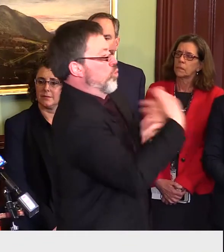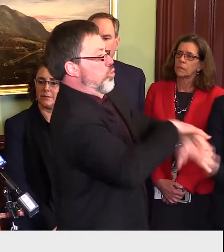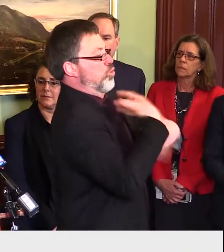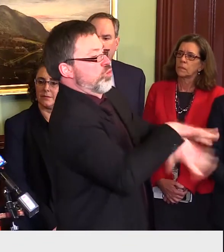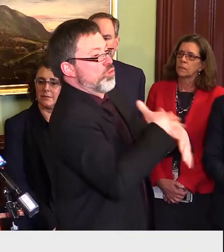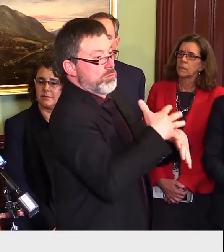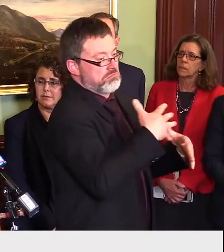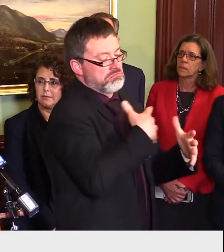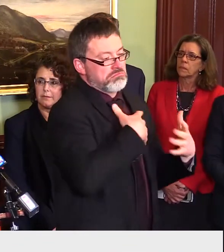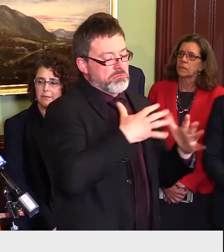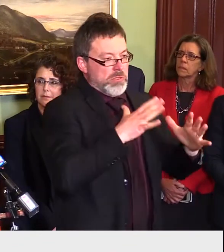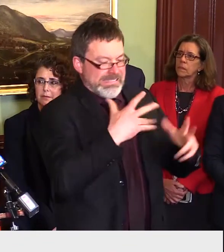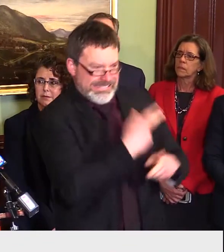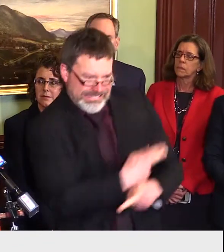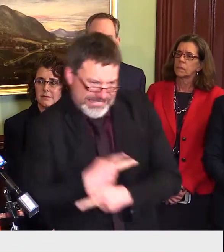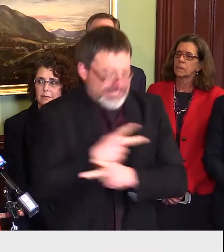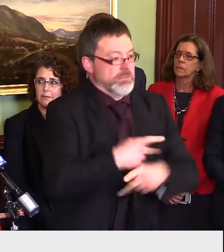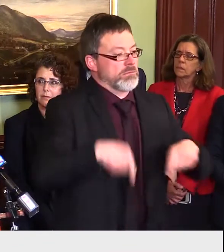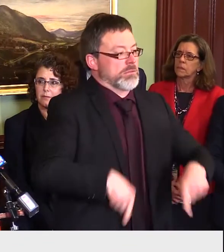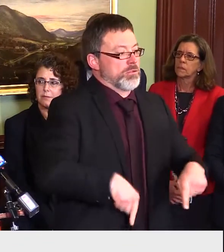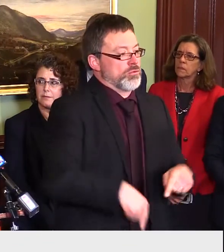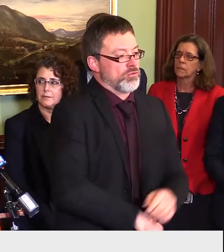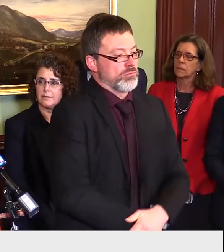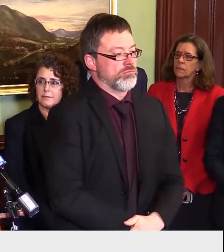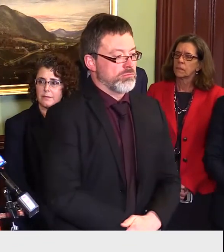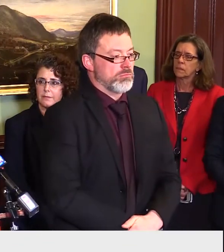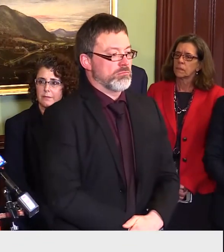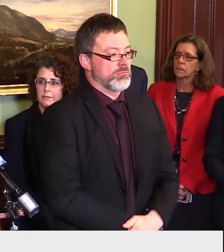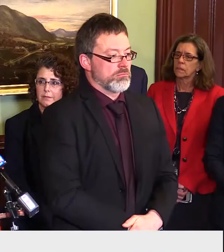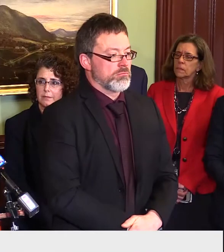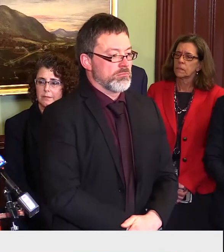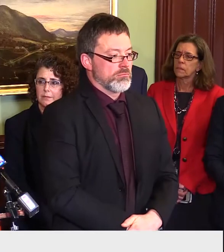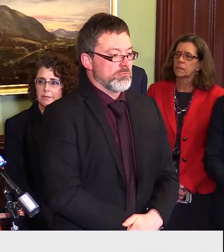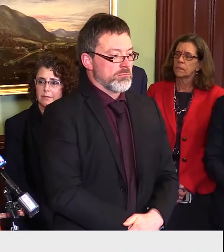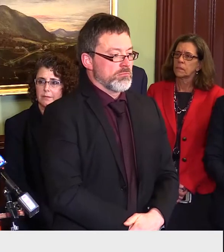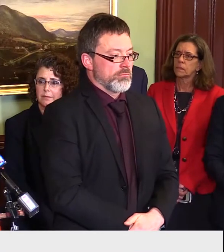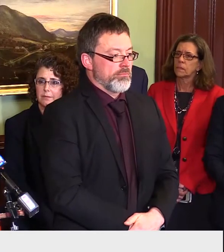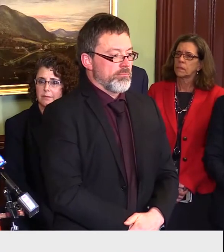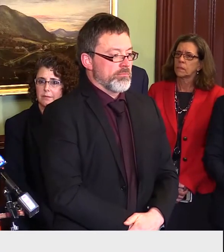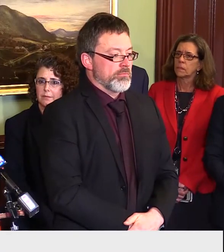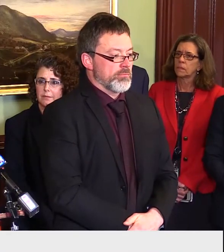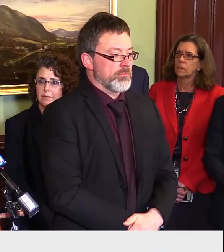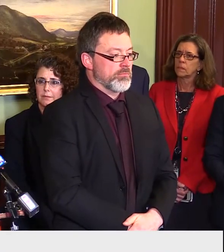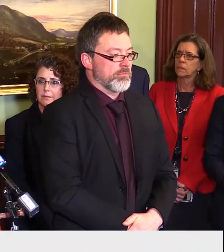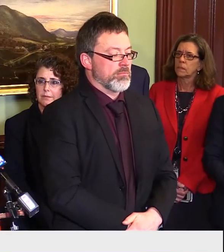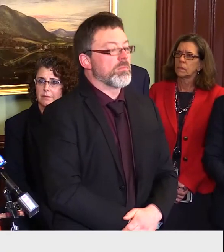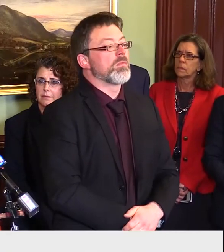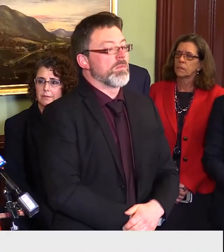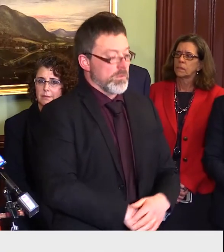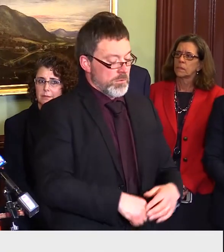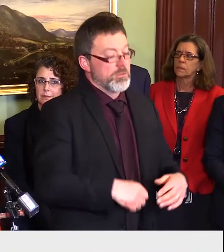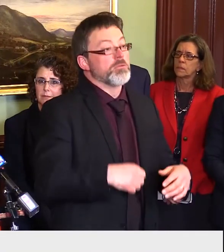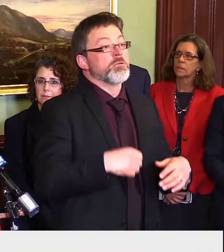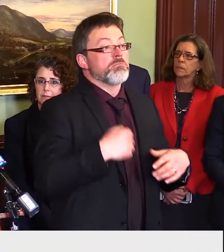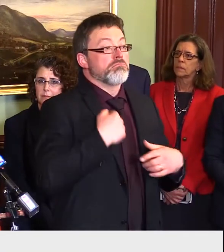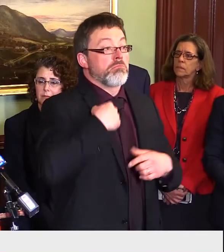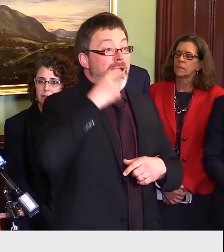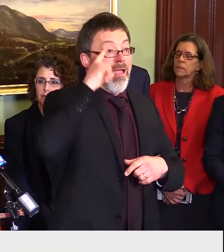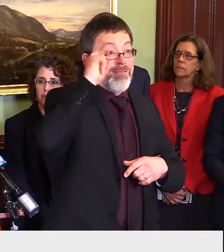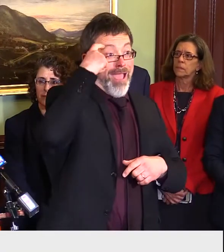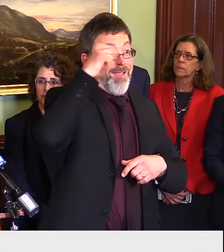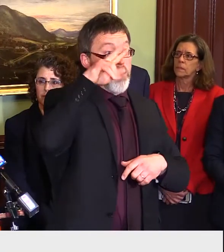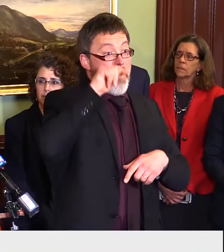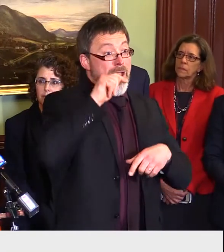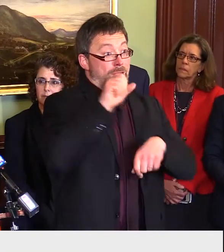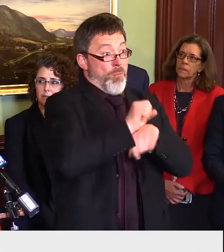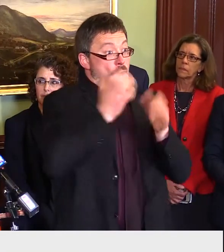Secretary of Administration and Commissioner of Human Resources are also directed to encourage and facilitate more employees to work